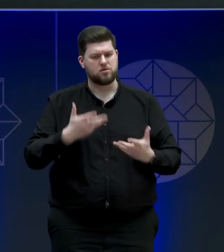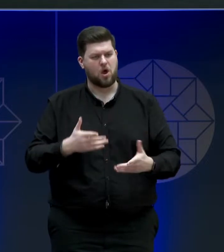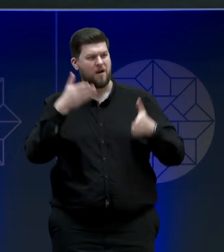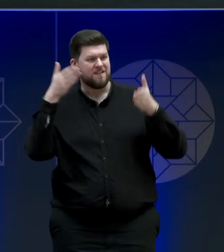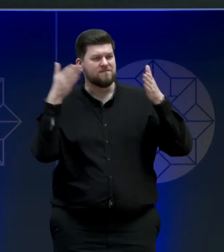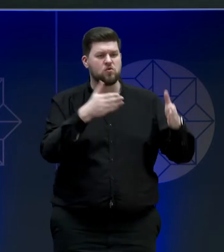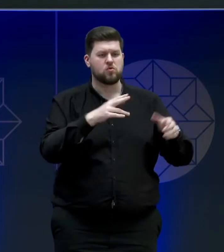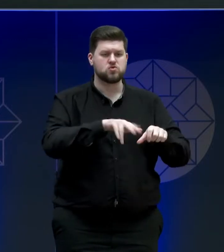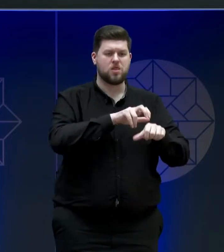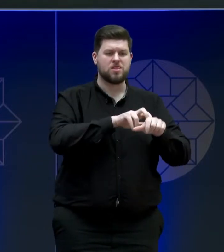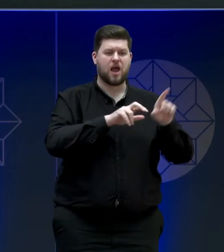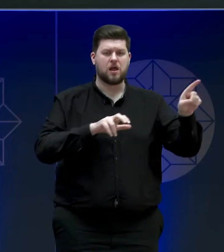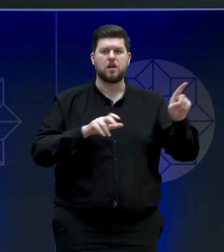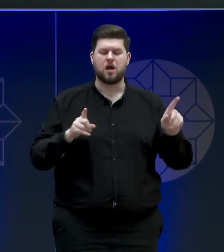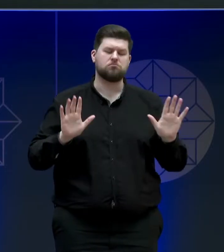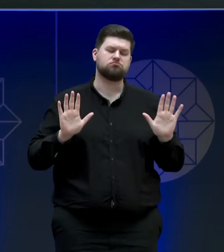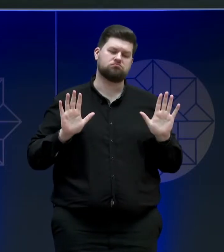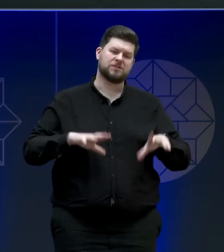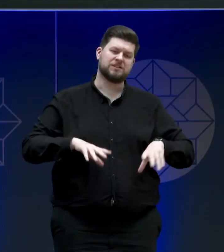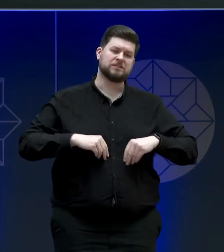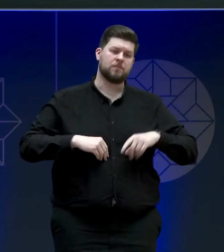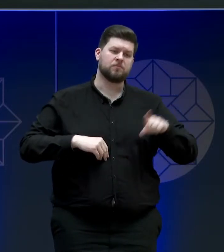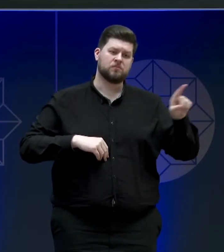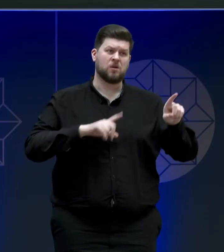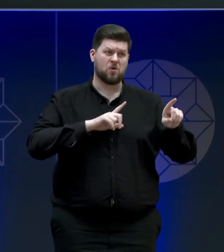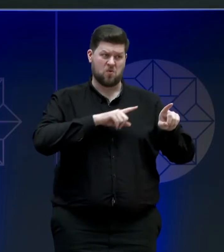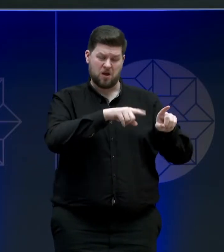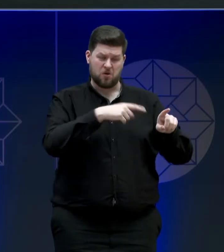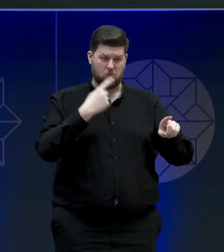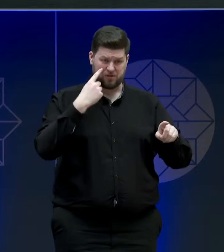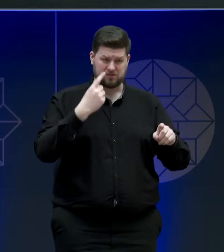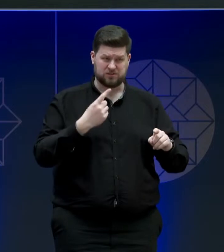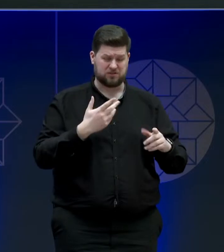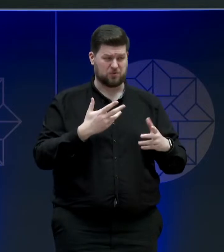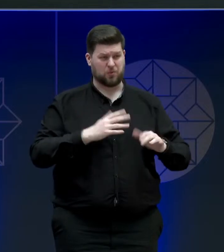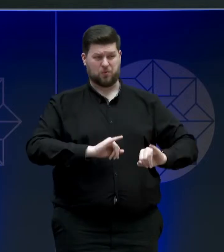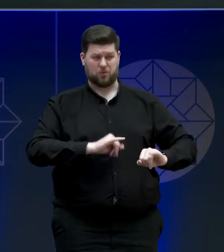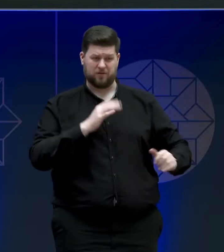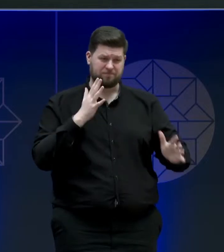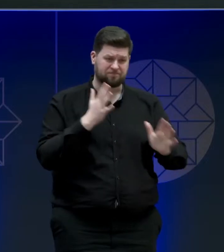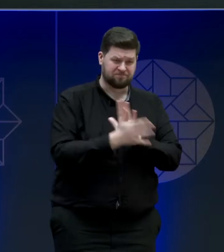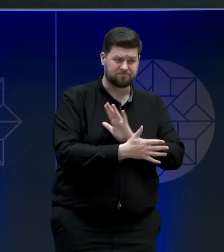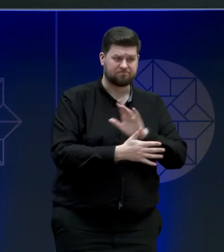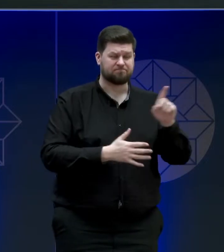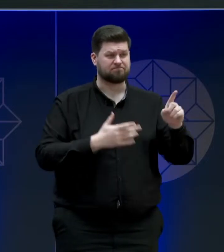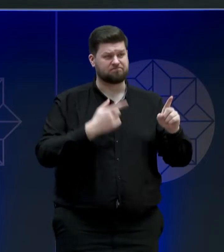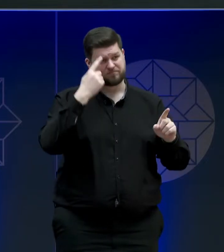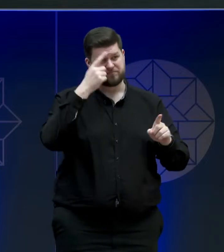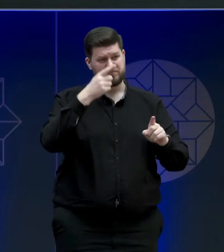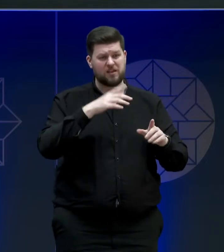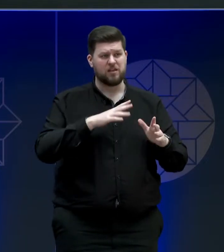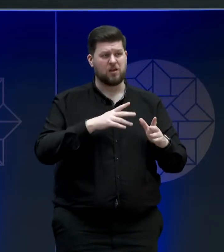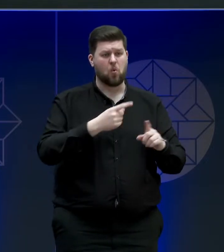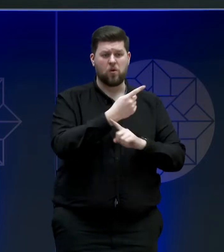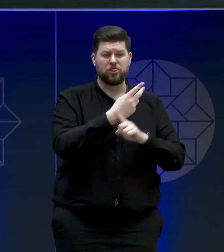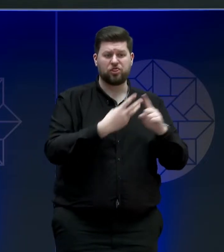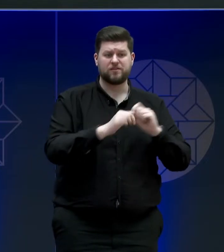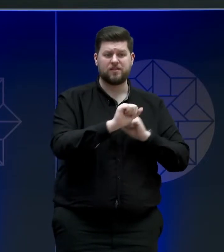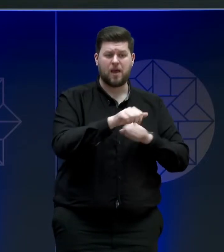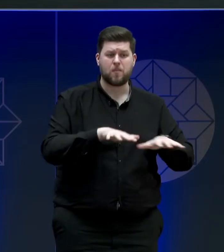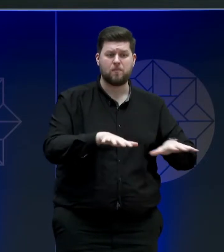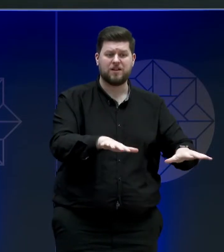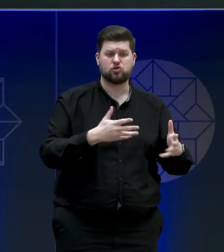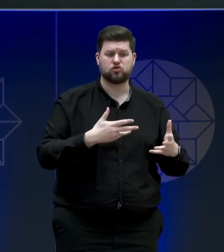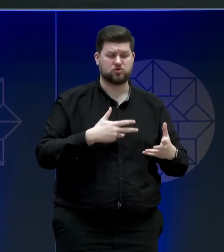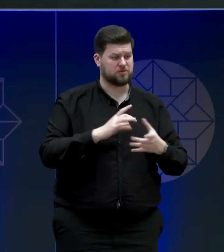that, because the level of disconnection in Northern Ireland was at, I think, a third of the population at one stage